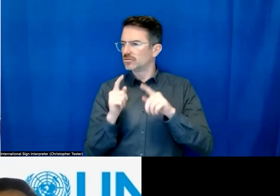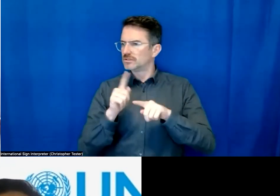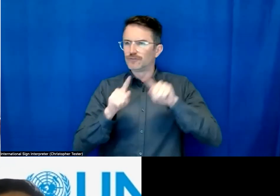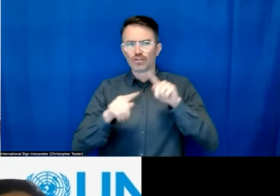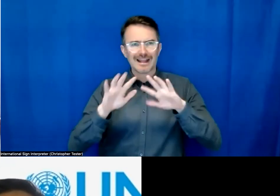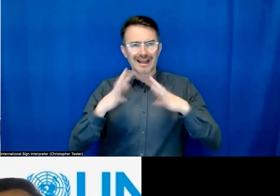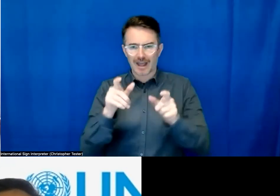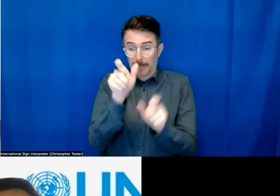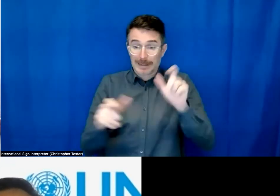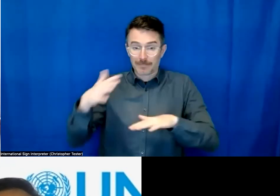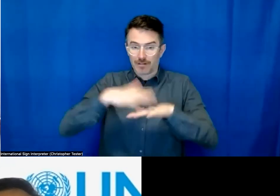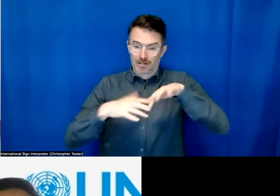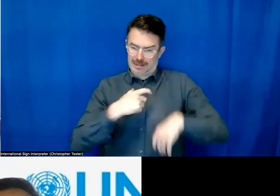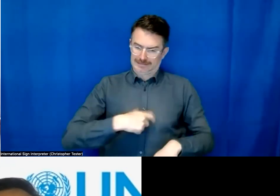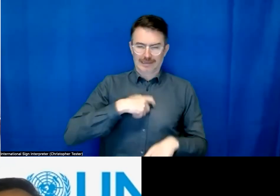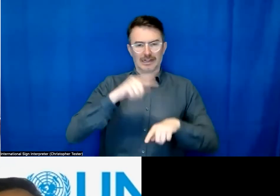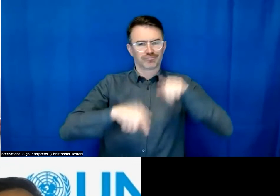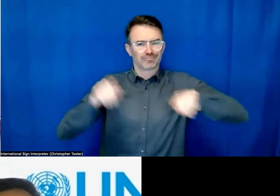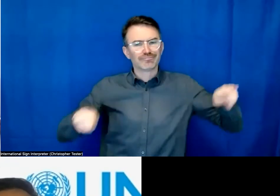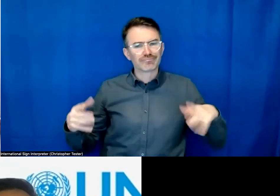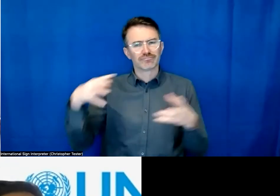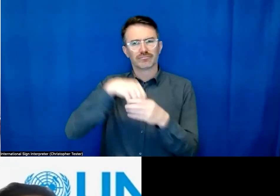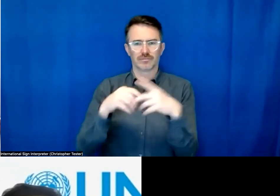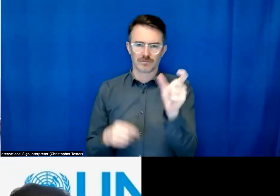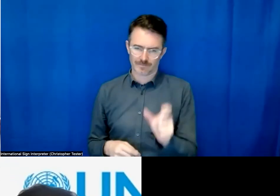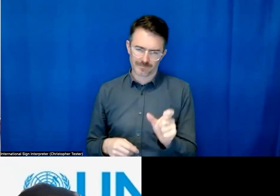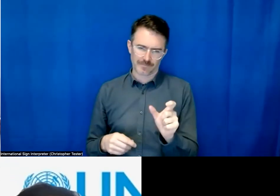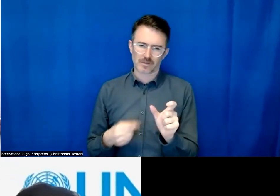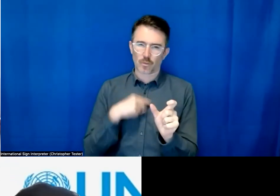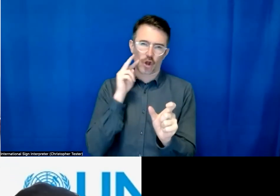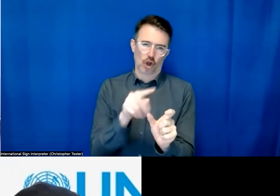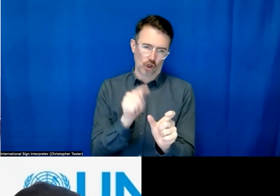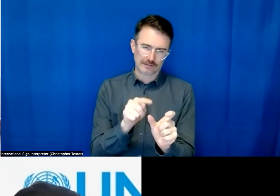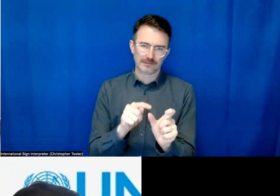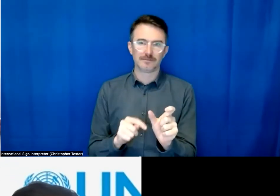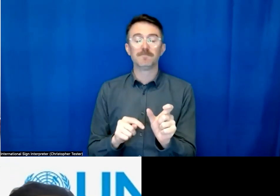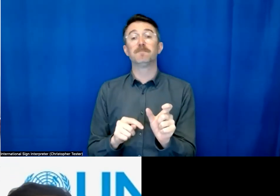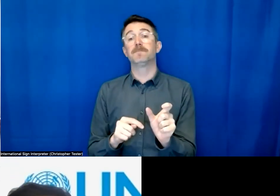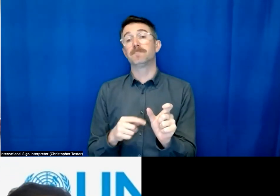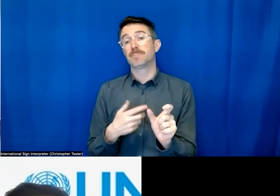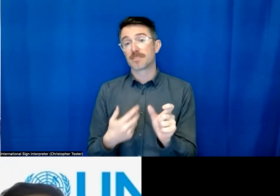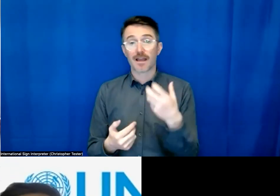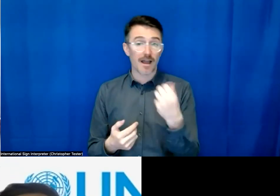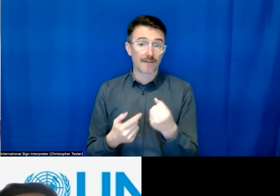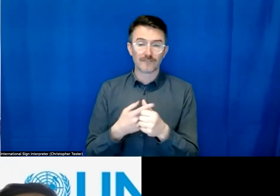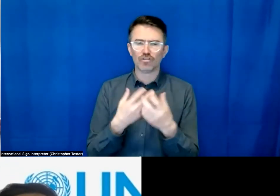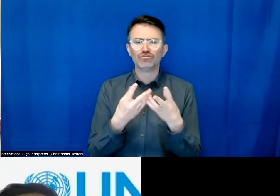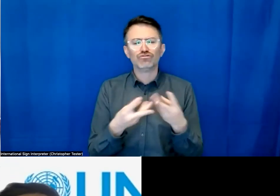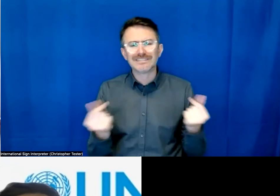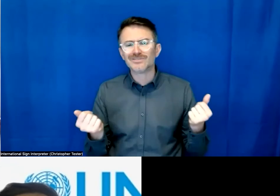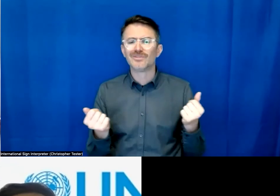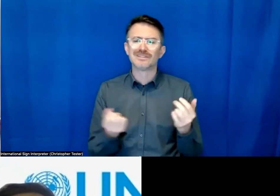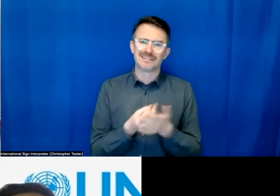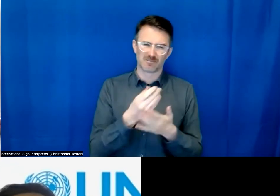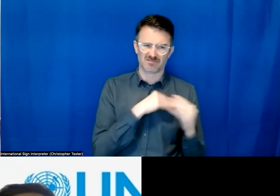well. This has been published recently, our Global Intersectionality Toolkit. Secondly, we